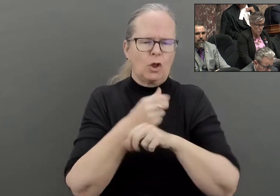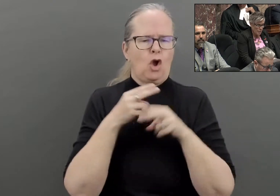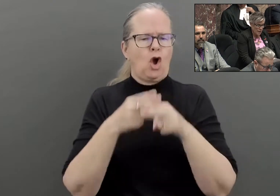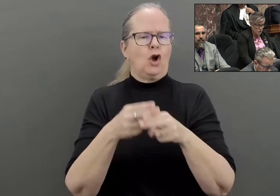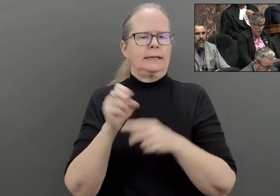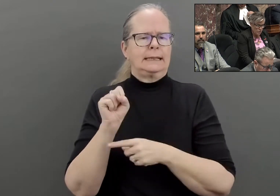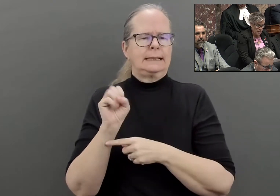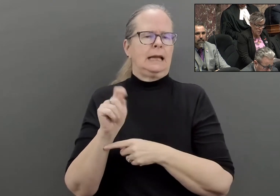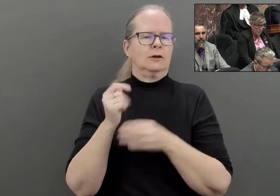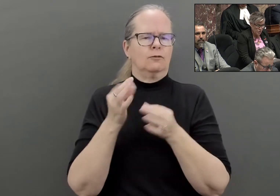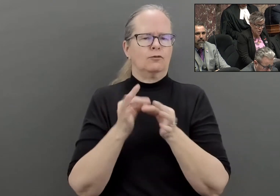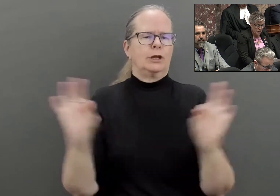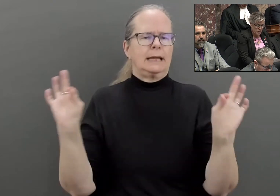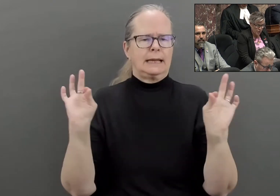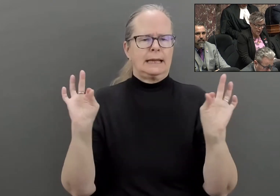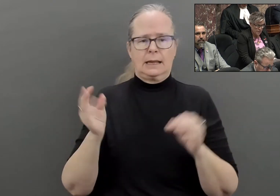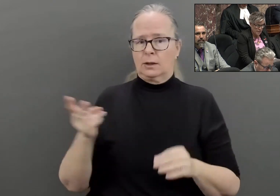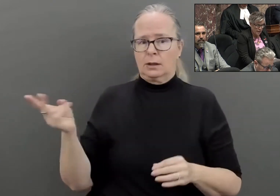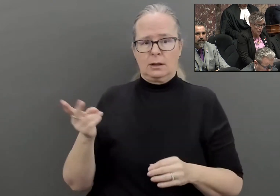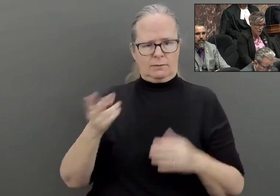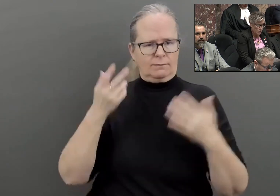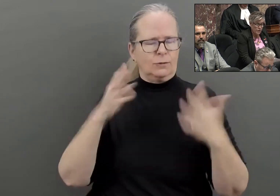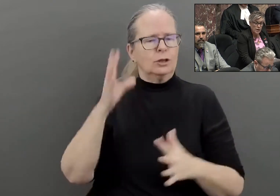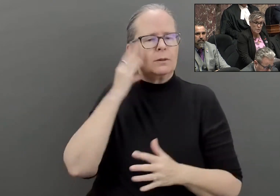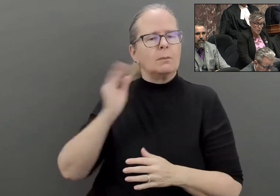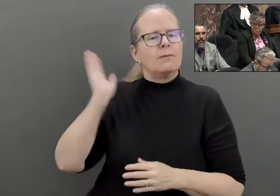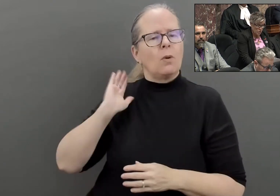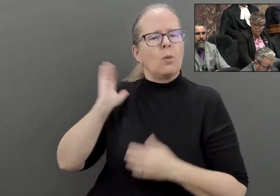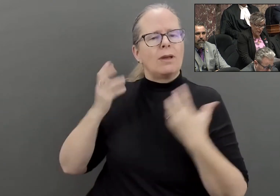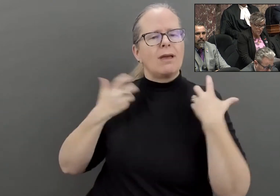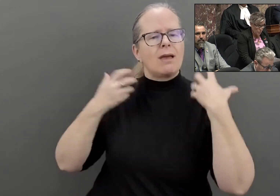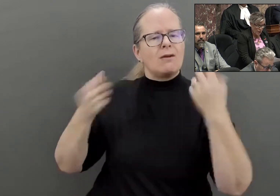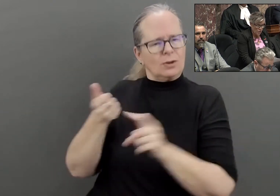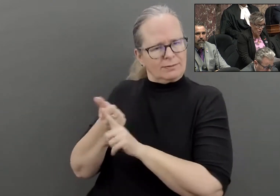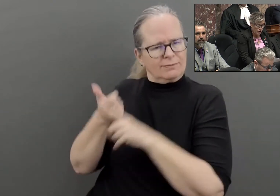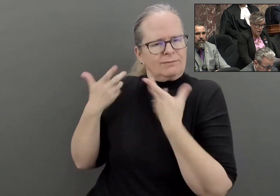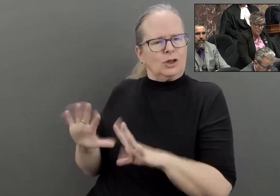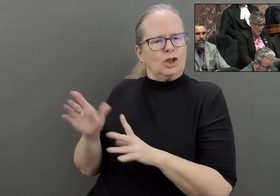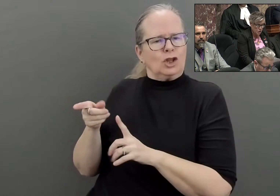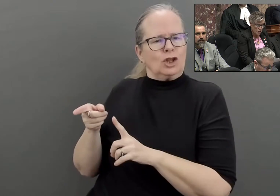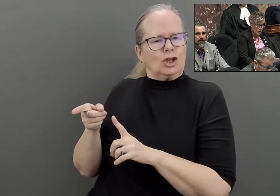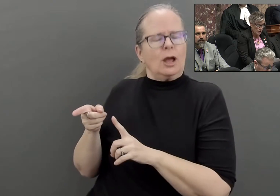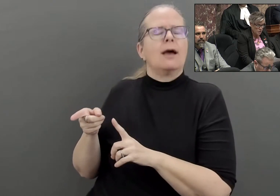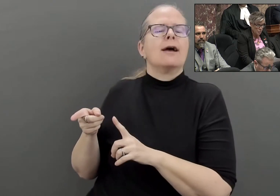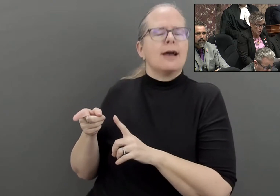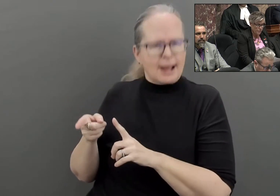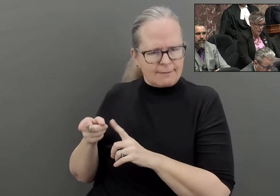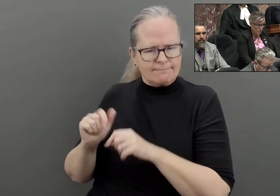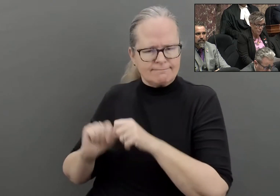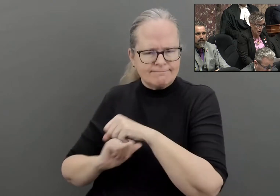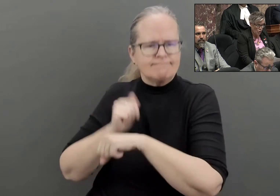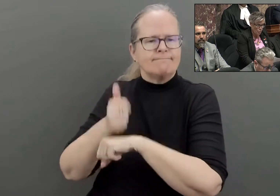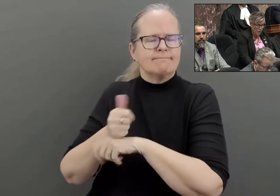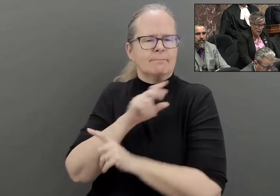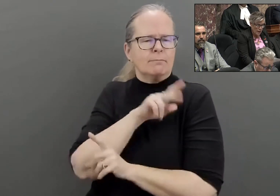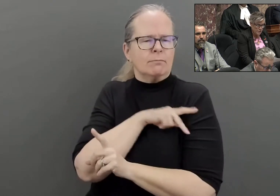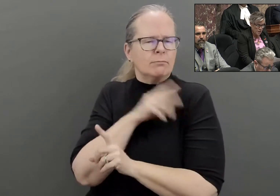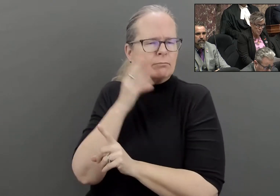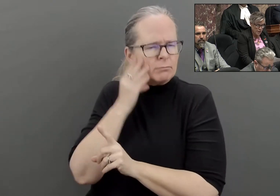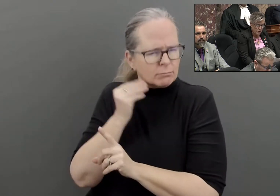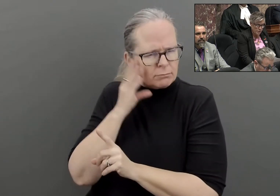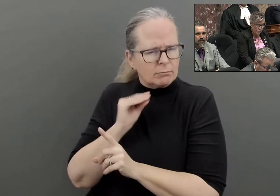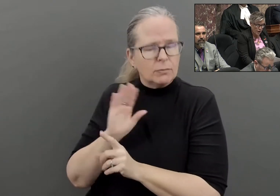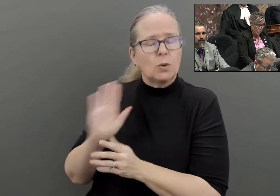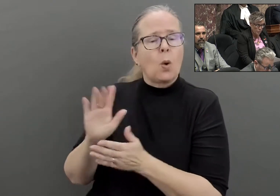was and remains grounded in personal experience and the belief that the most effective way to overcome addiction is to build faith through hope and